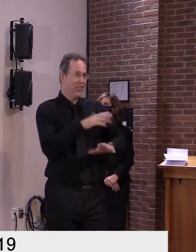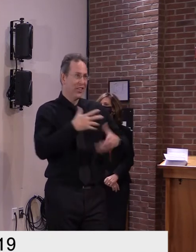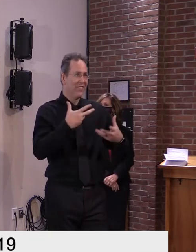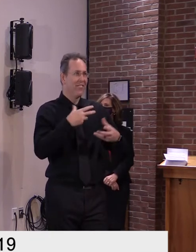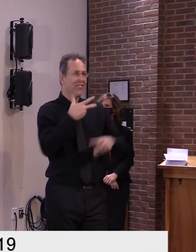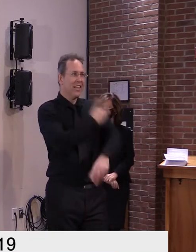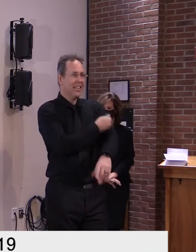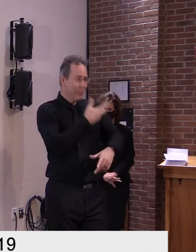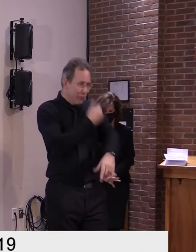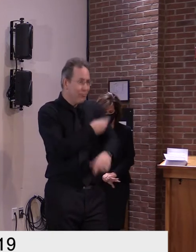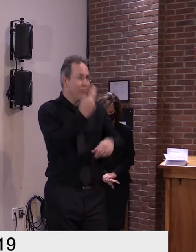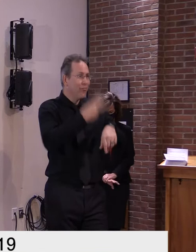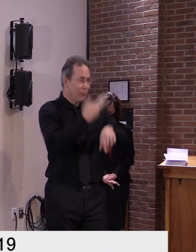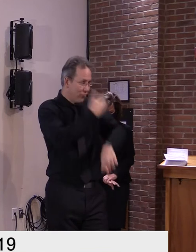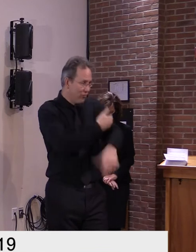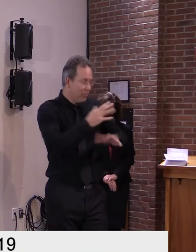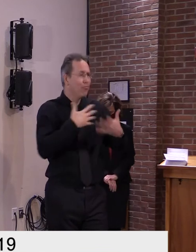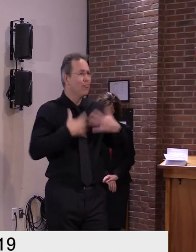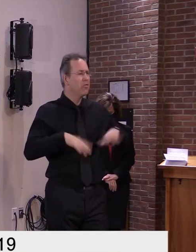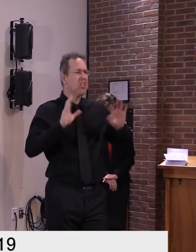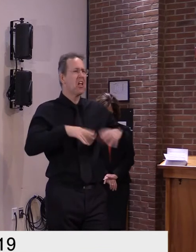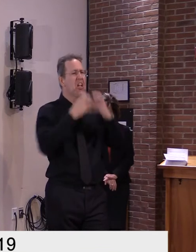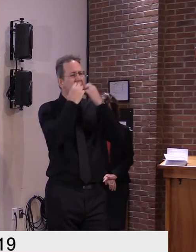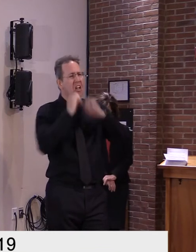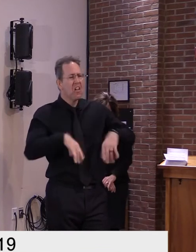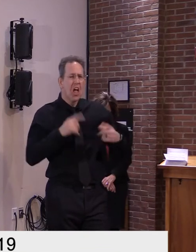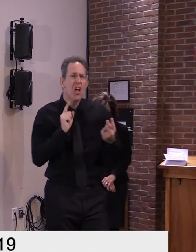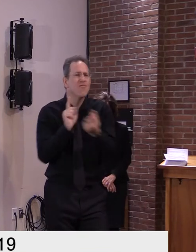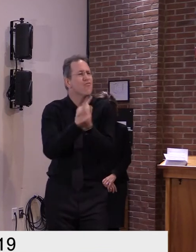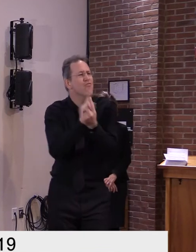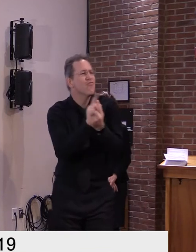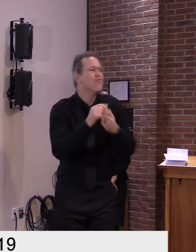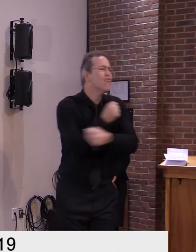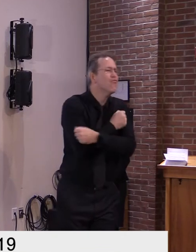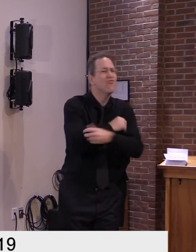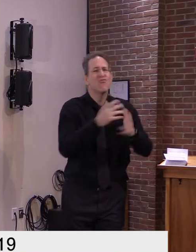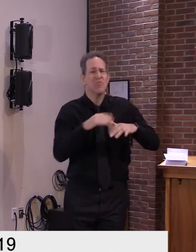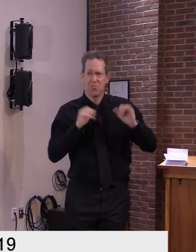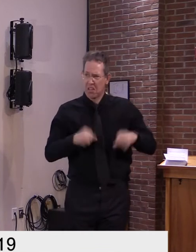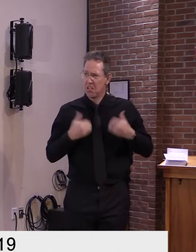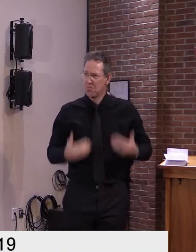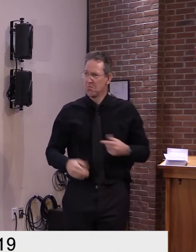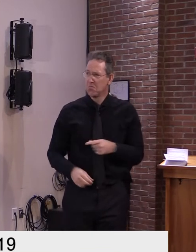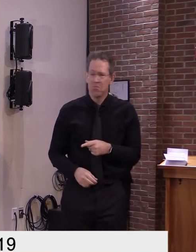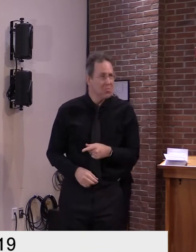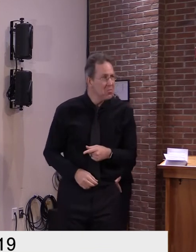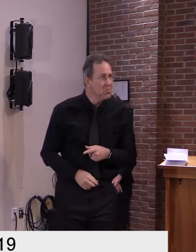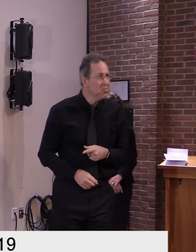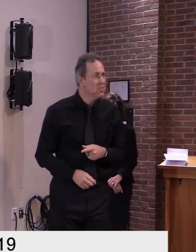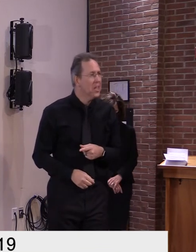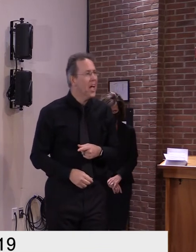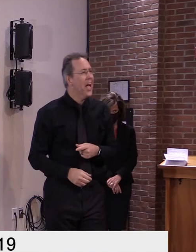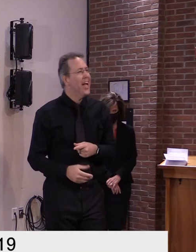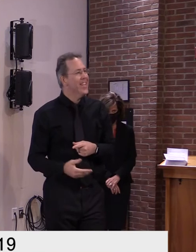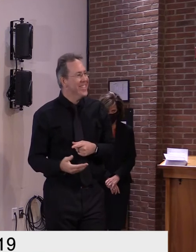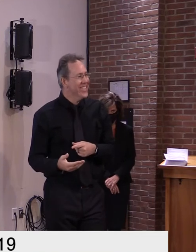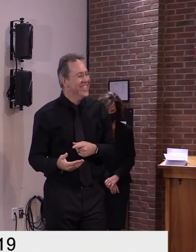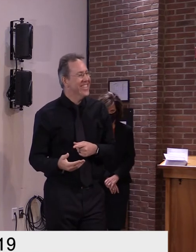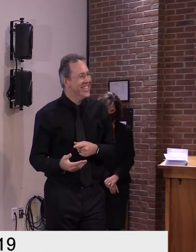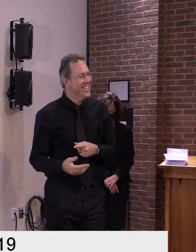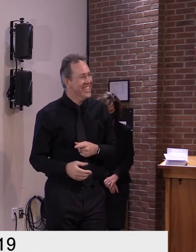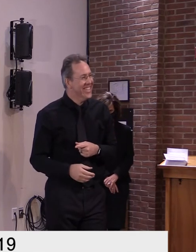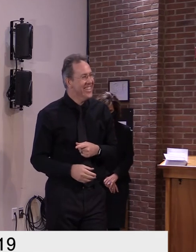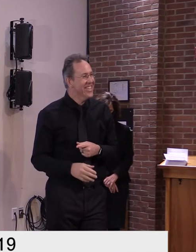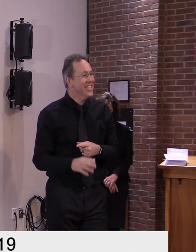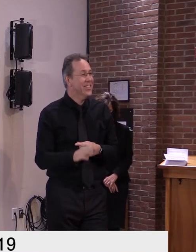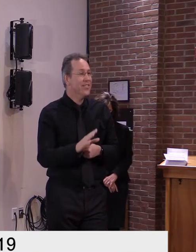but especially after the first vaccination, it's going to take a while to build up that